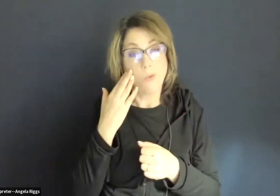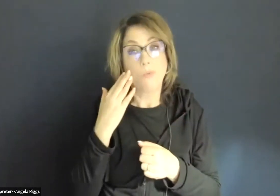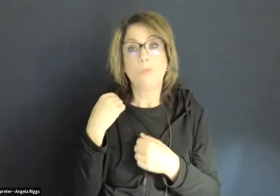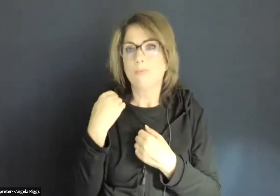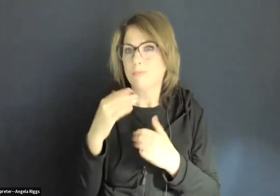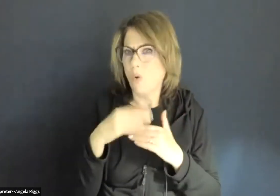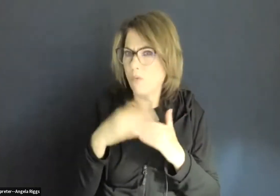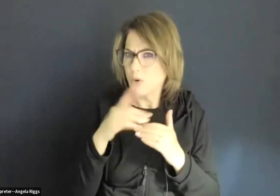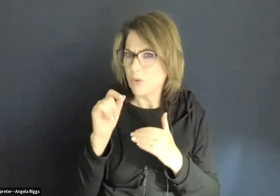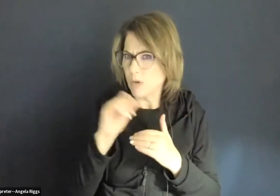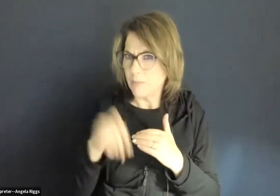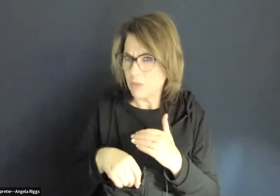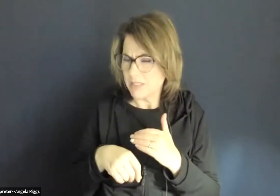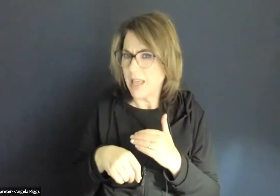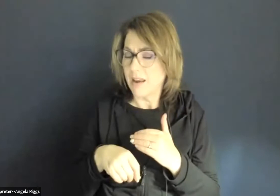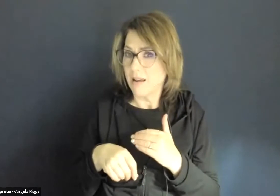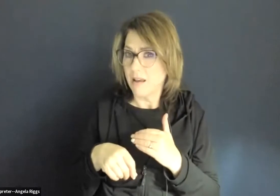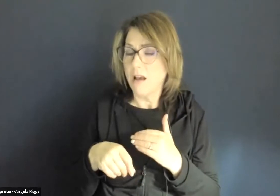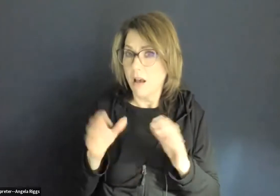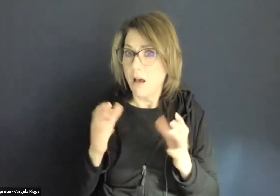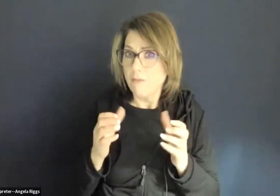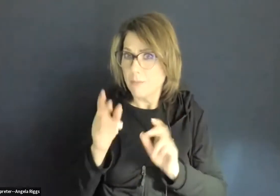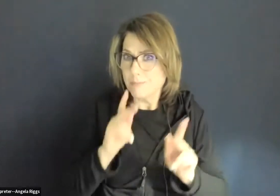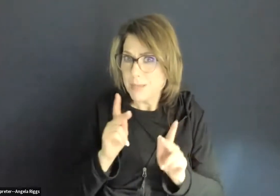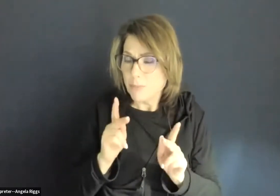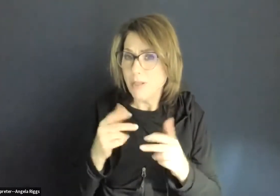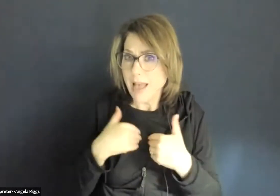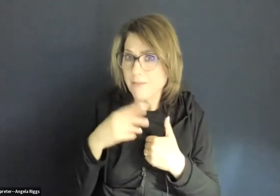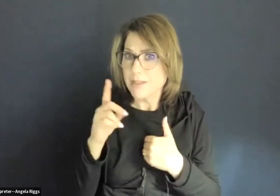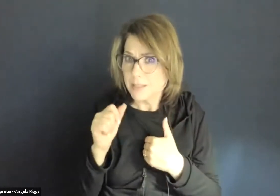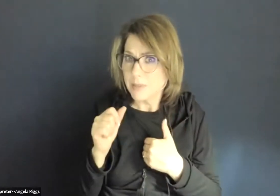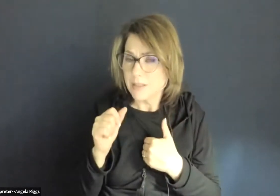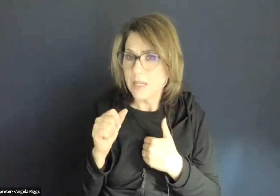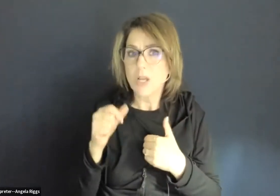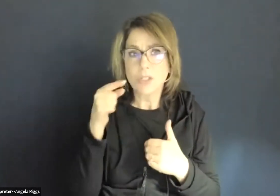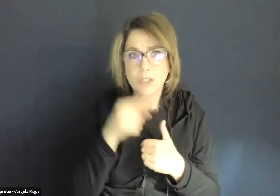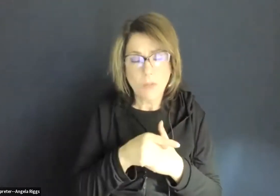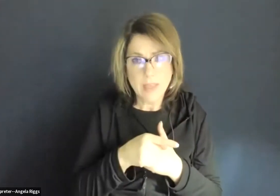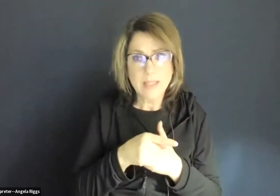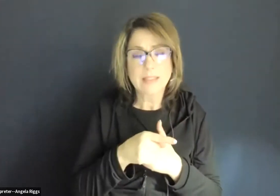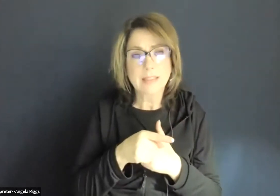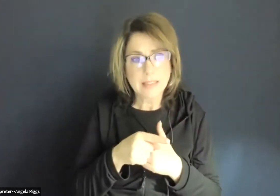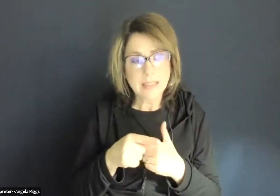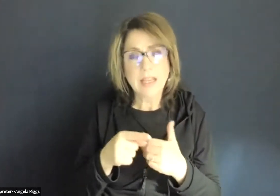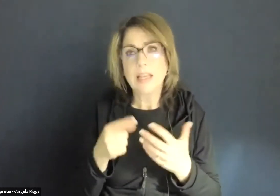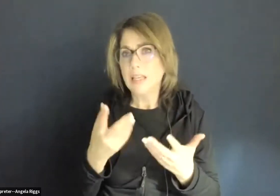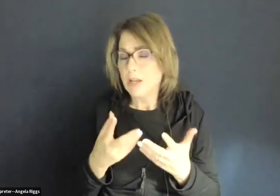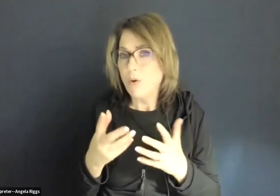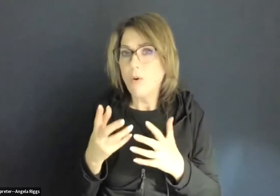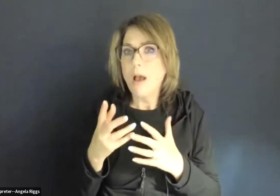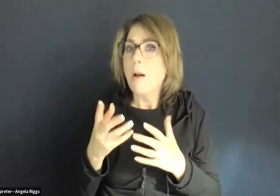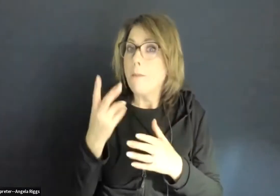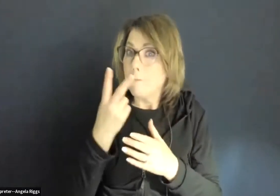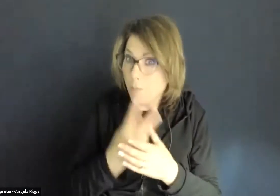20% of the general population has a disability. So this intersection, having both of these